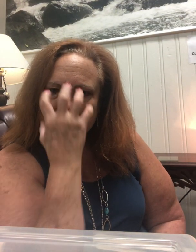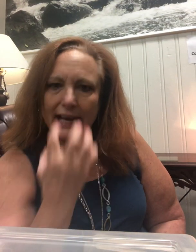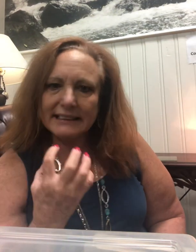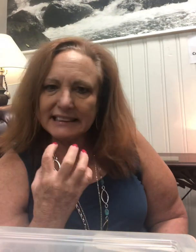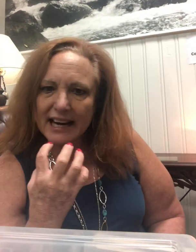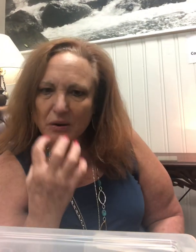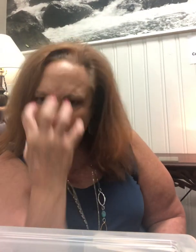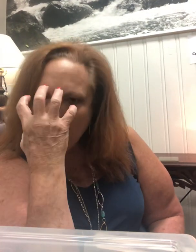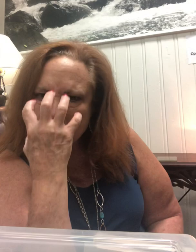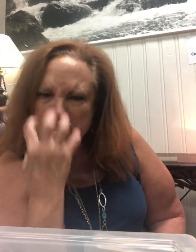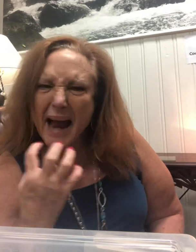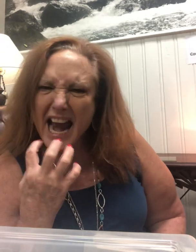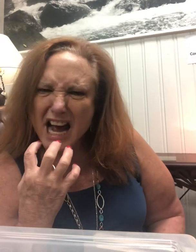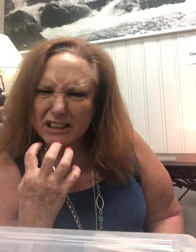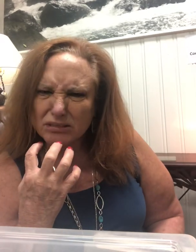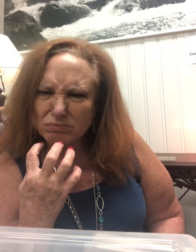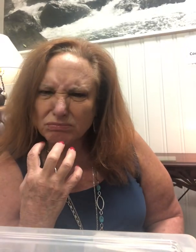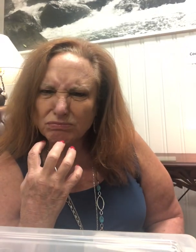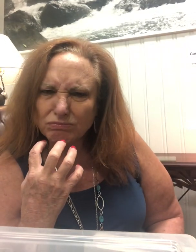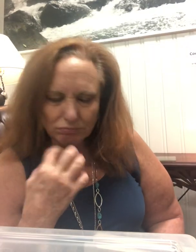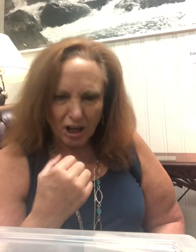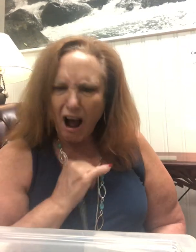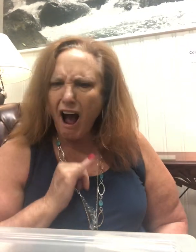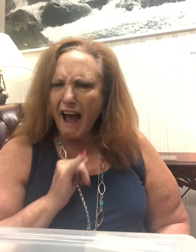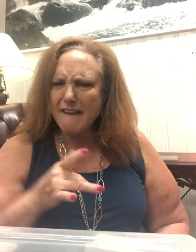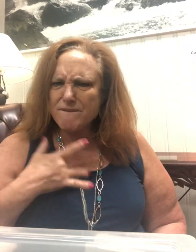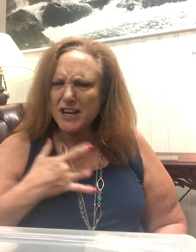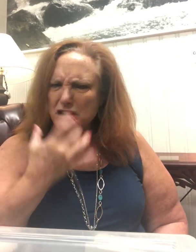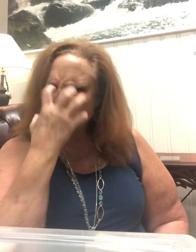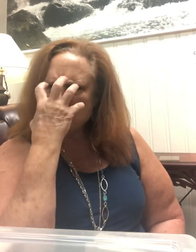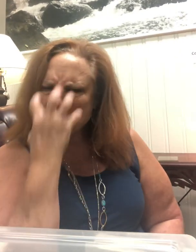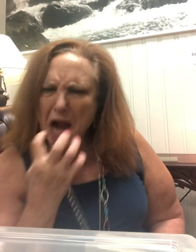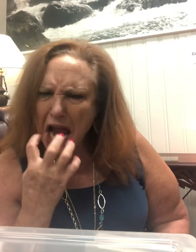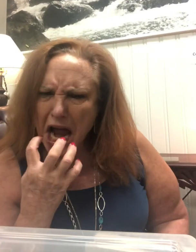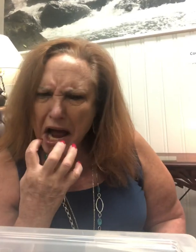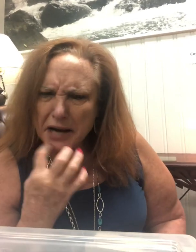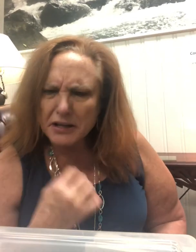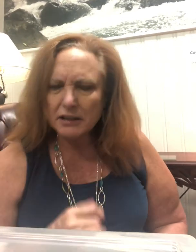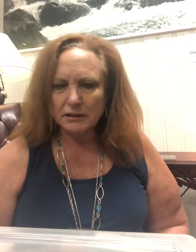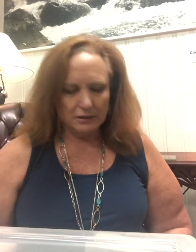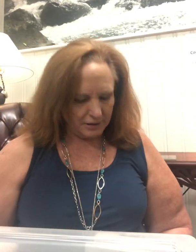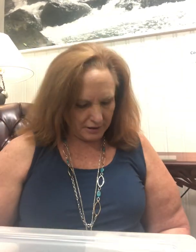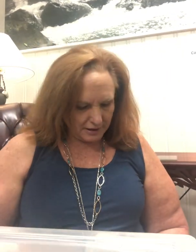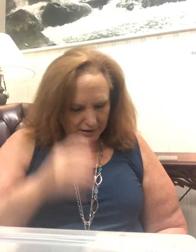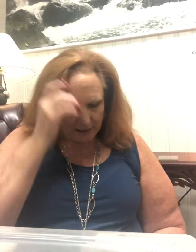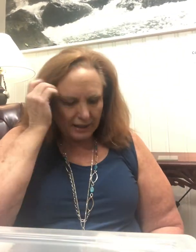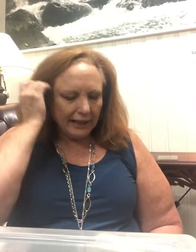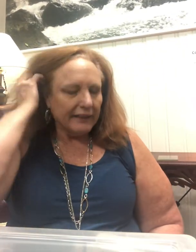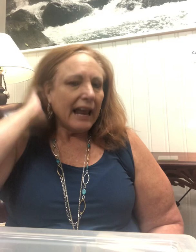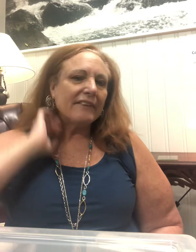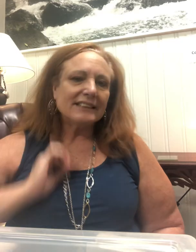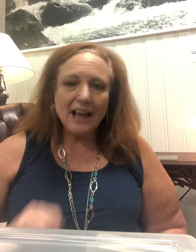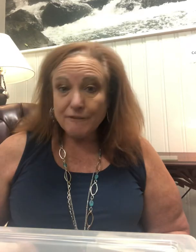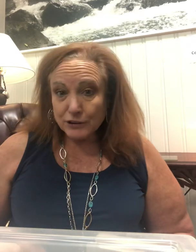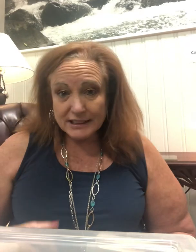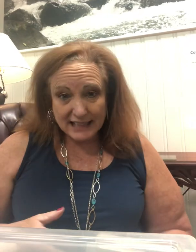and down. Mad. I feel mad. And the sign for